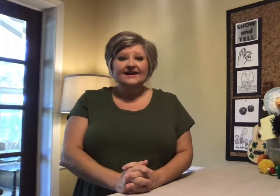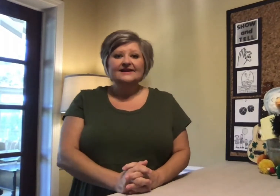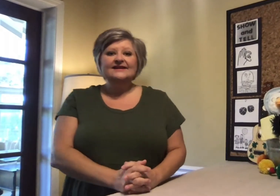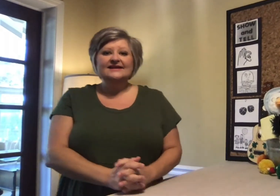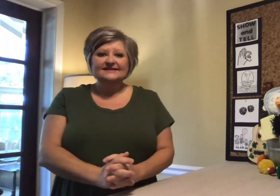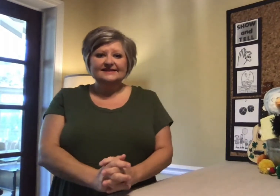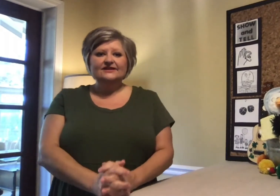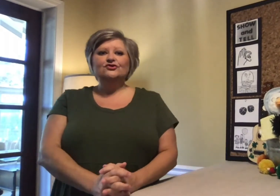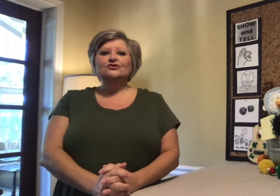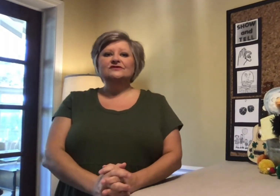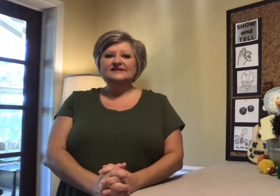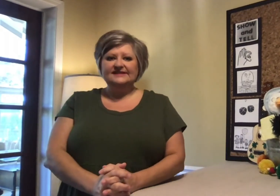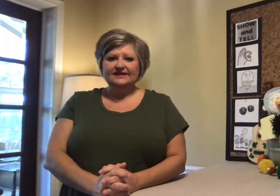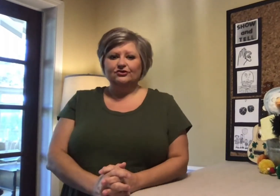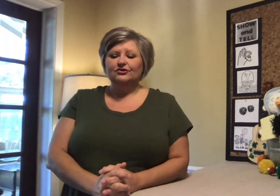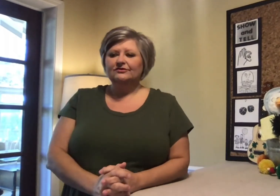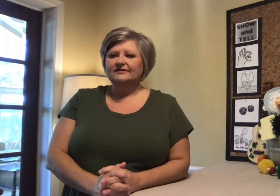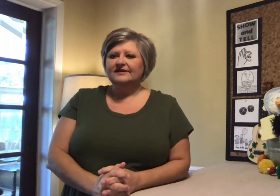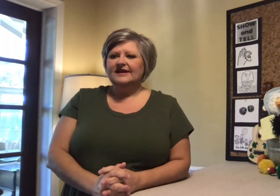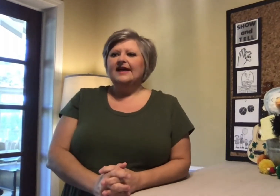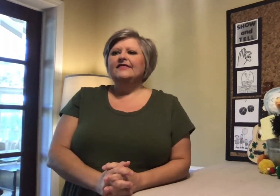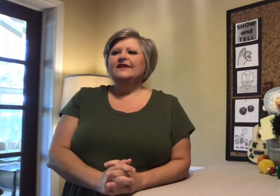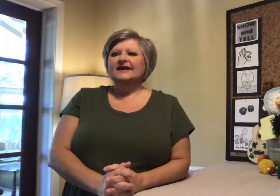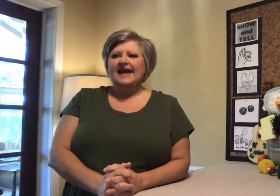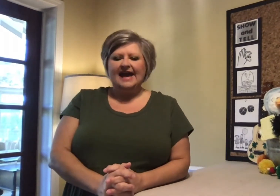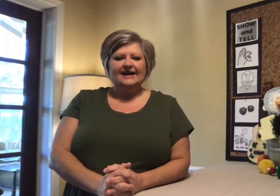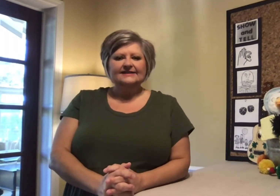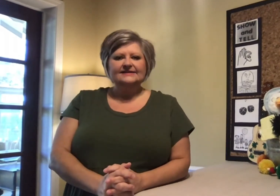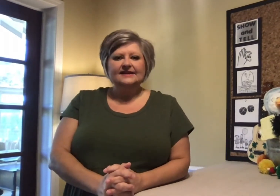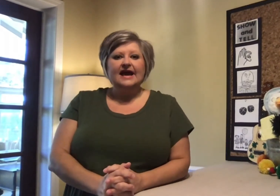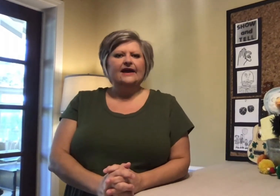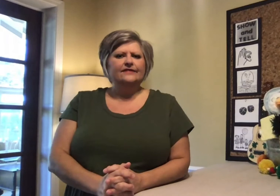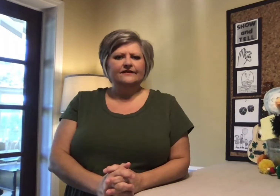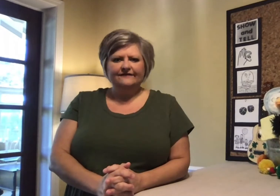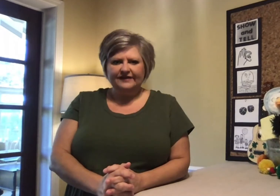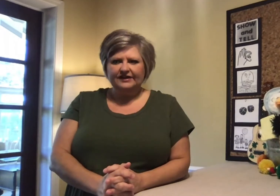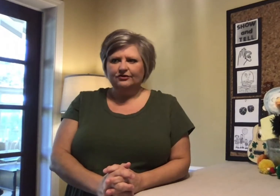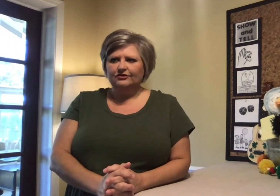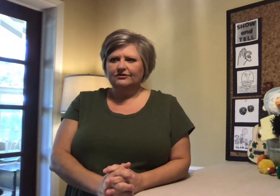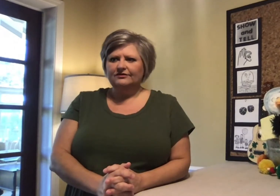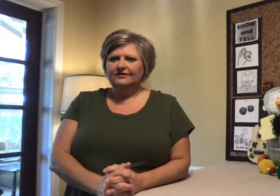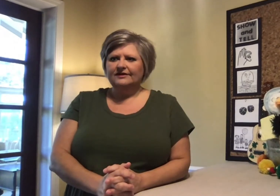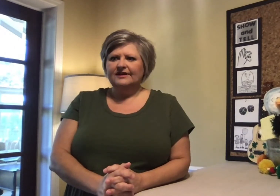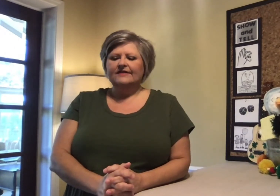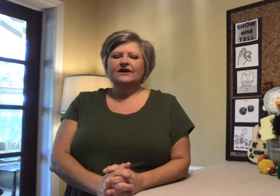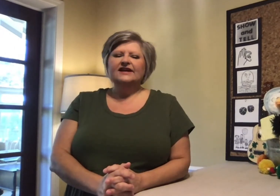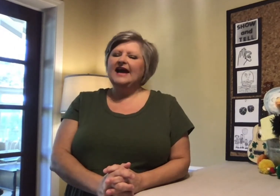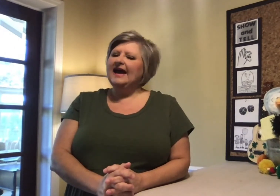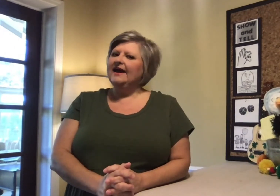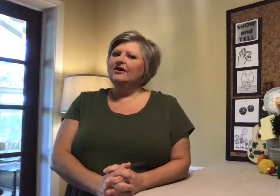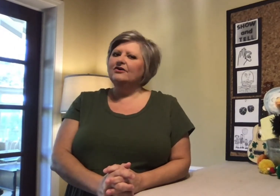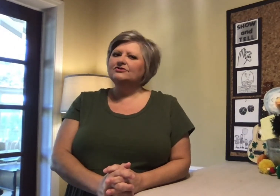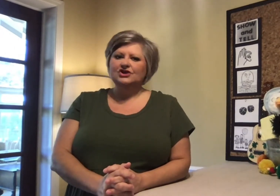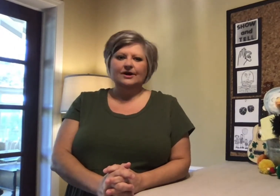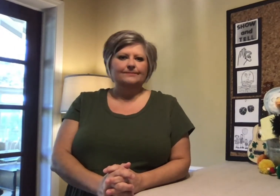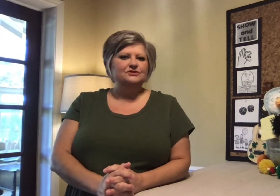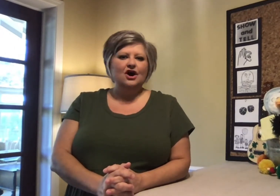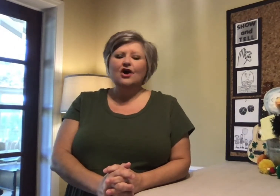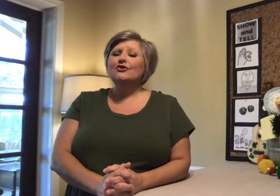Hey diddle diddle, the cat and the fiddle, the cow jumped